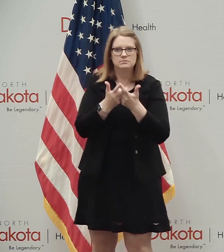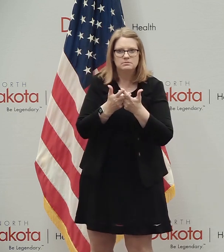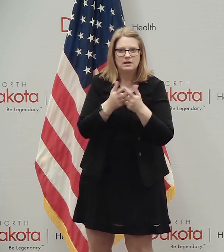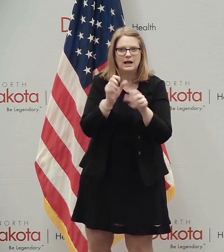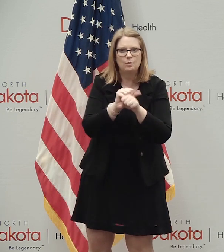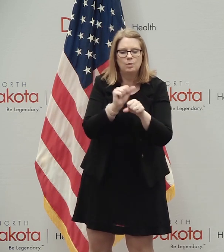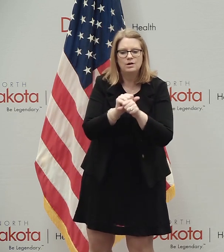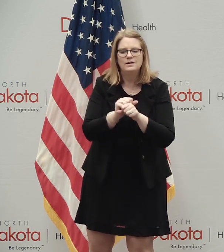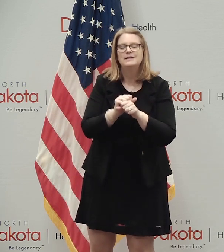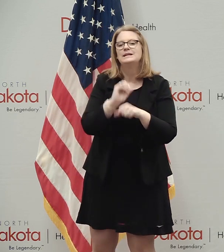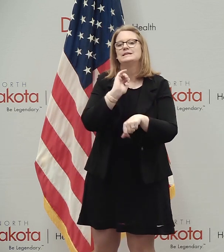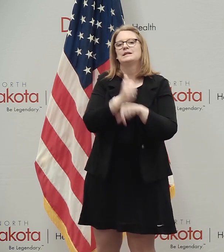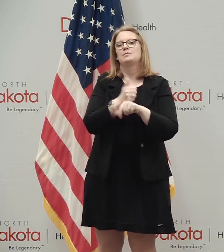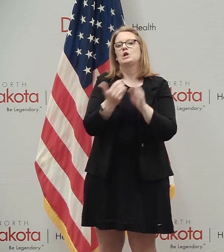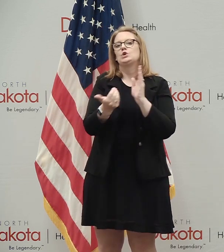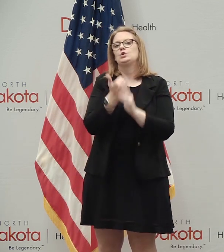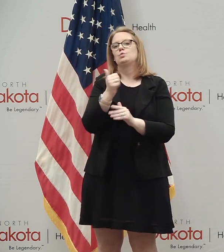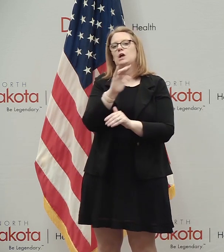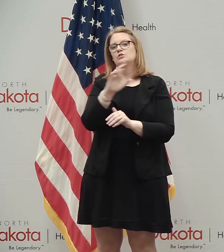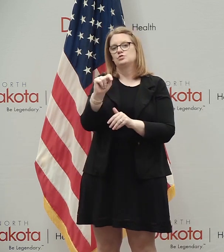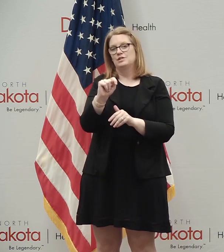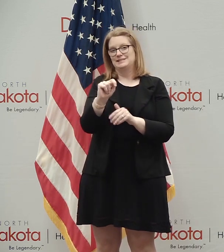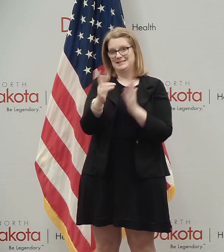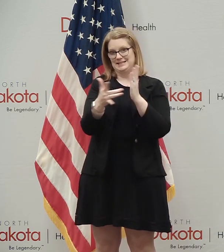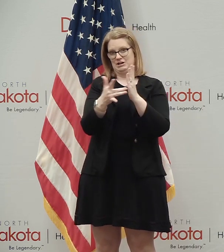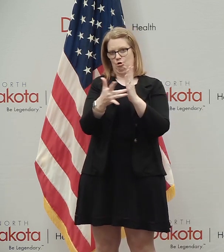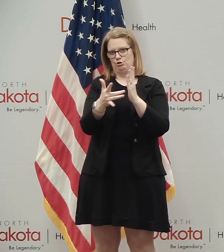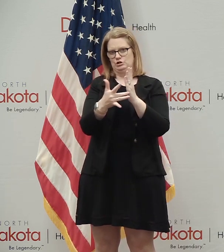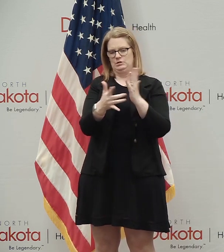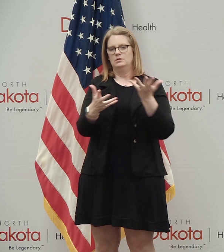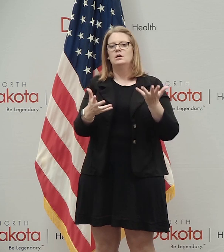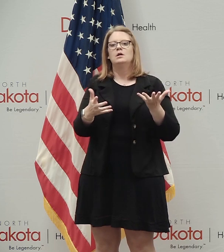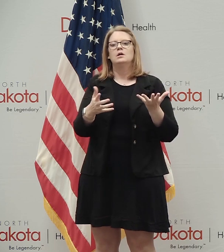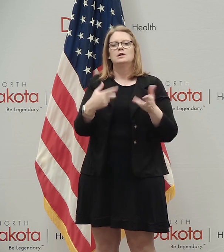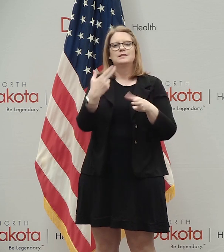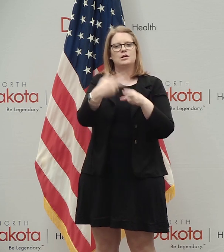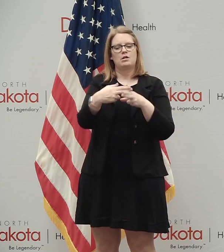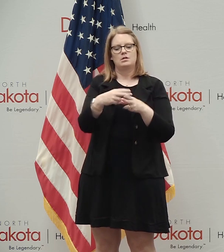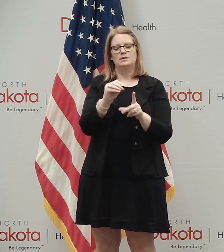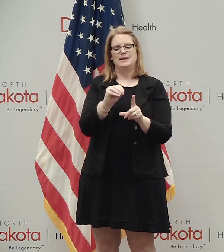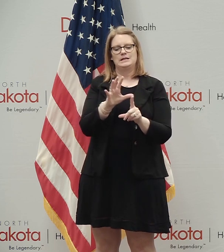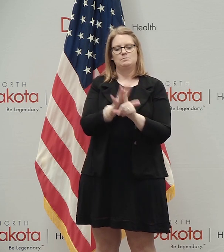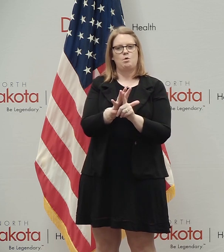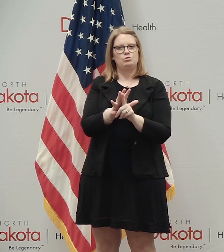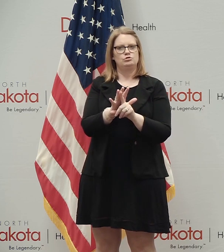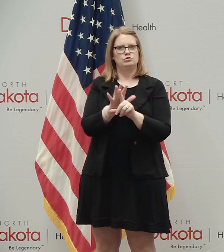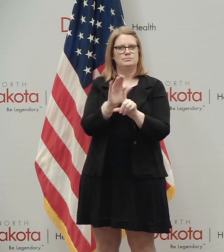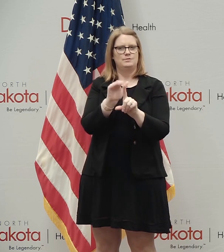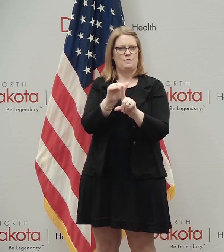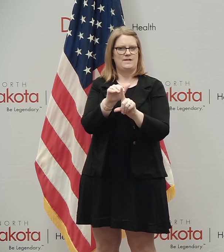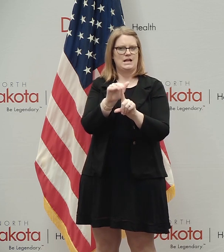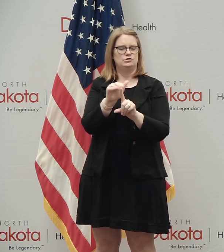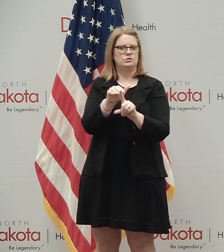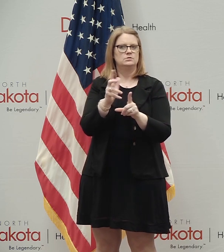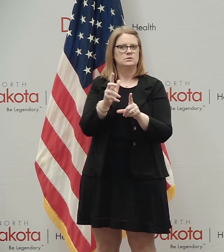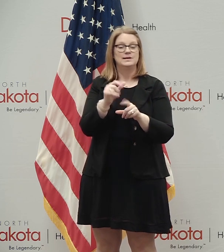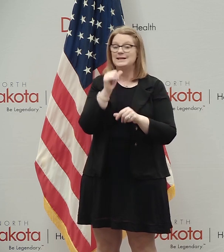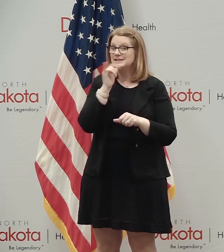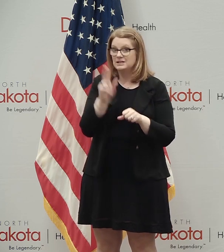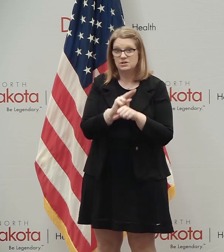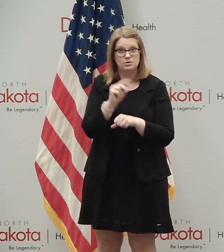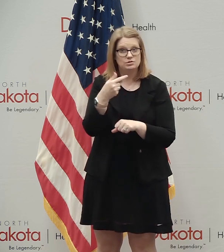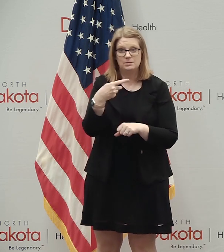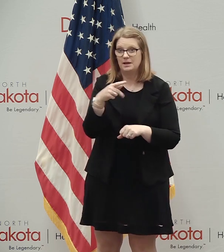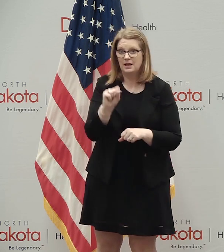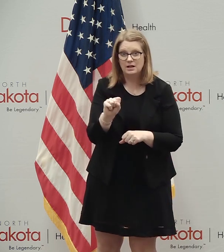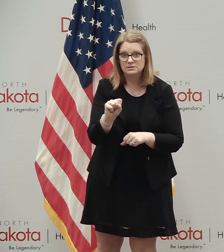new contact tracing technology, which they're calling exposure notification, and it doesn't use the GPS